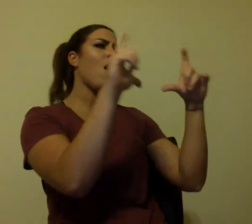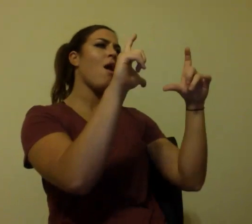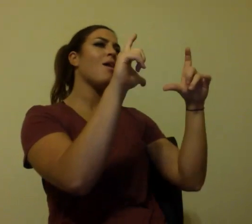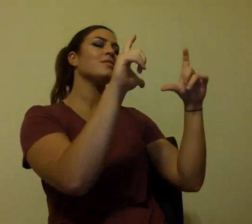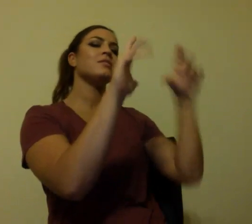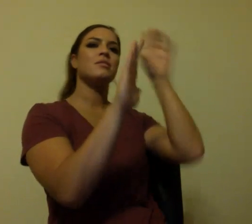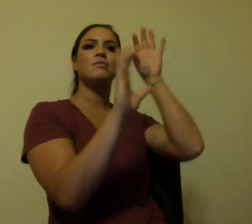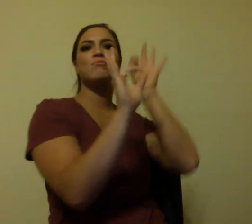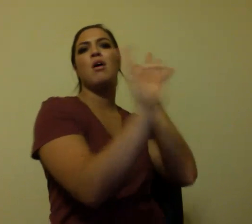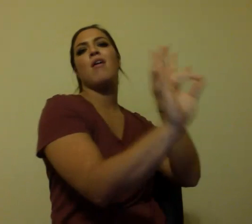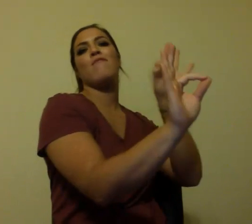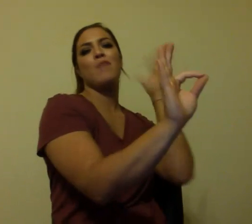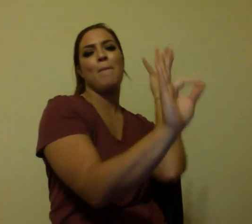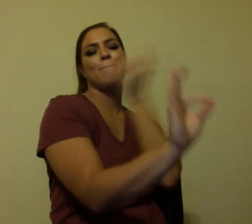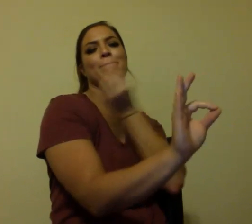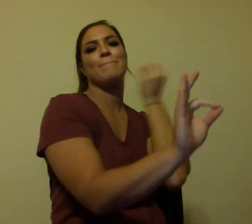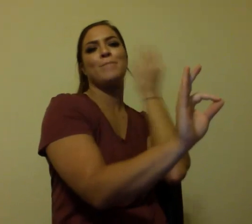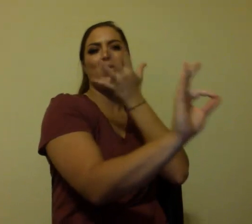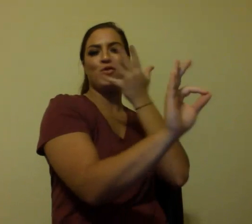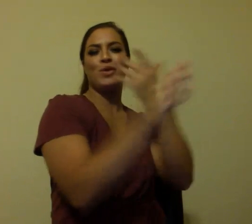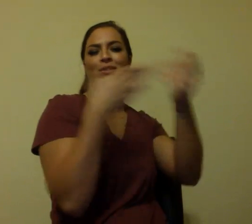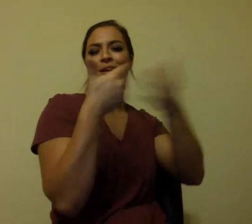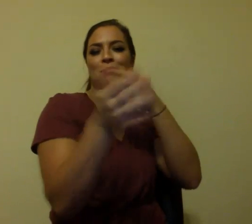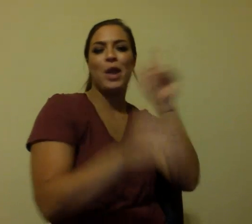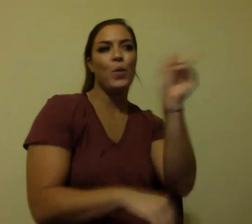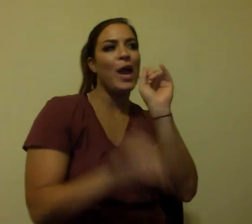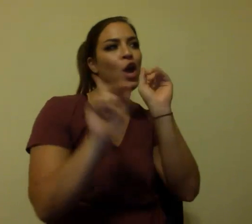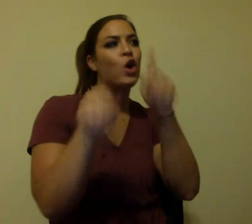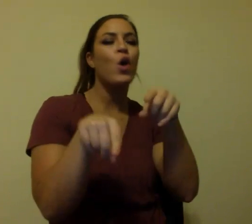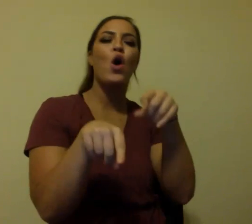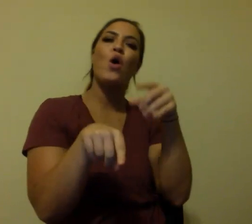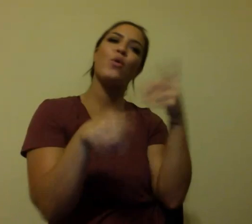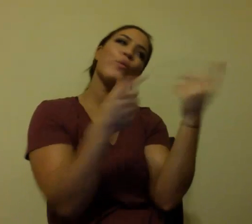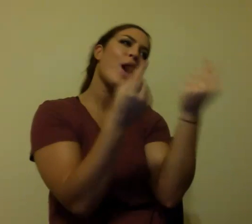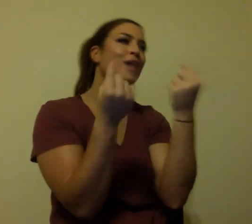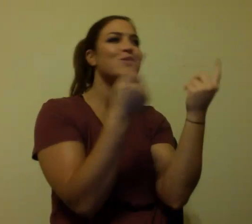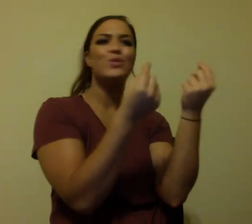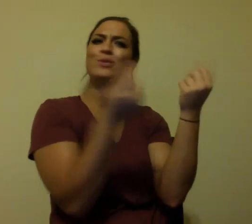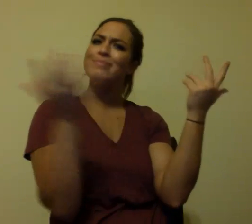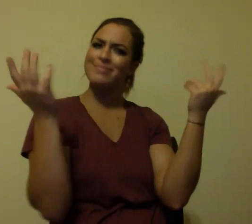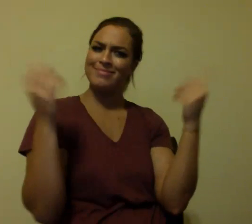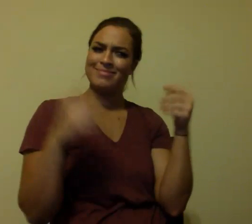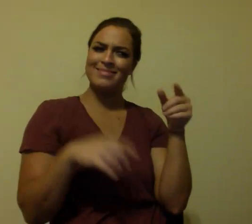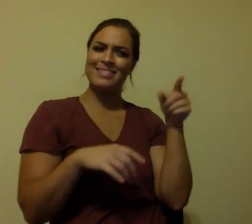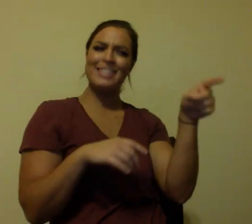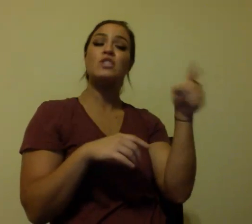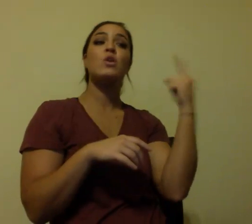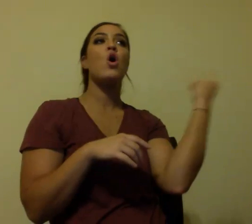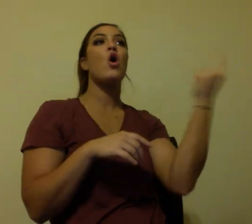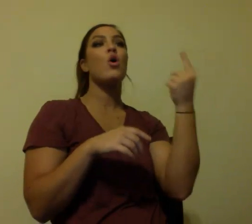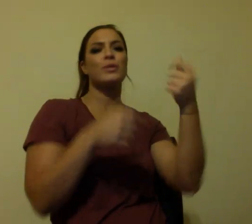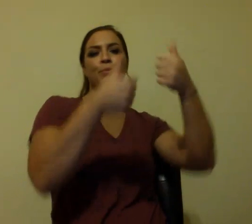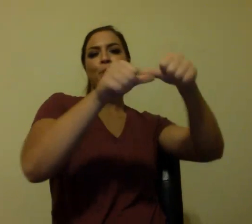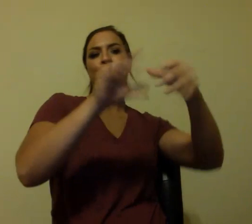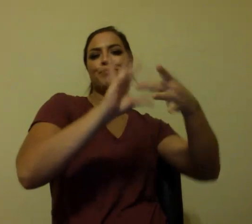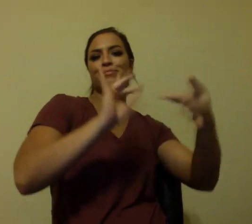beautiful. And she's always posting about how blessed she is and how grateful she is for the life that she